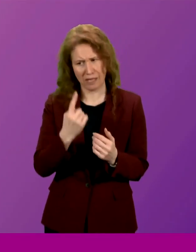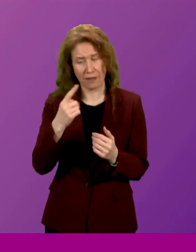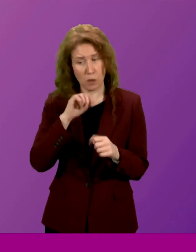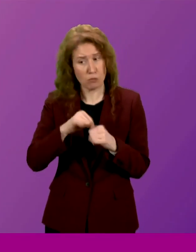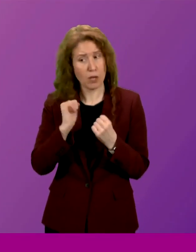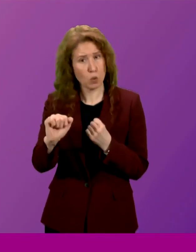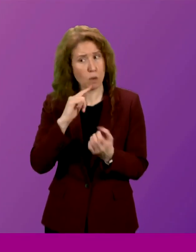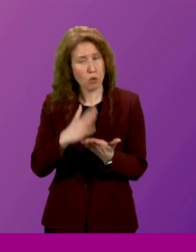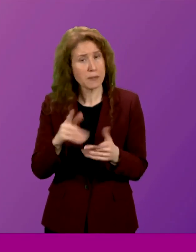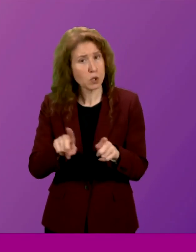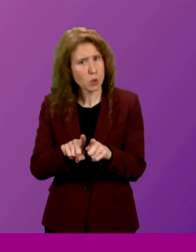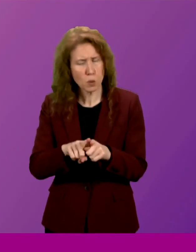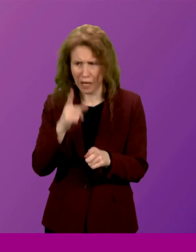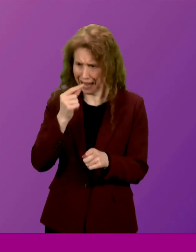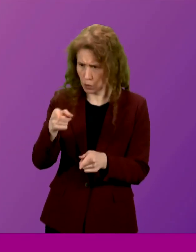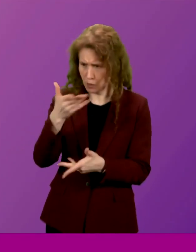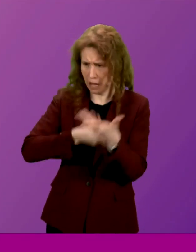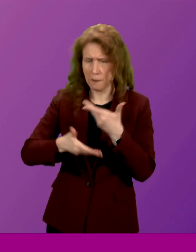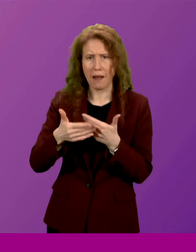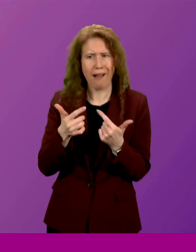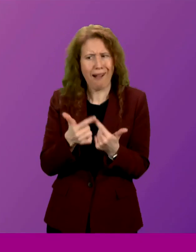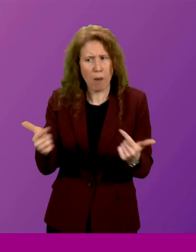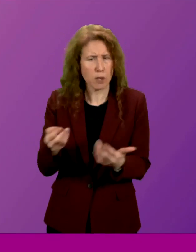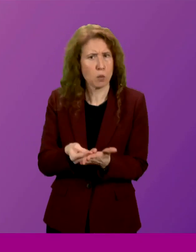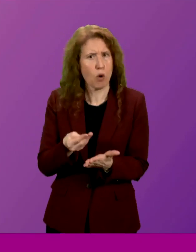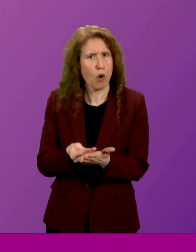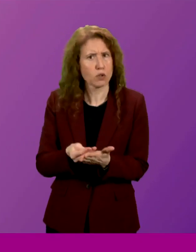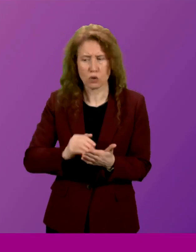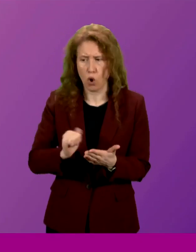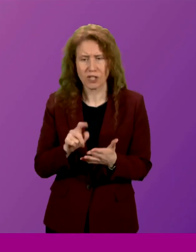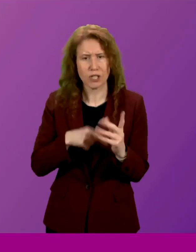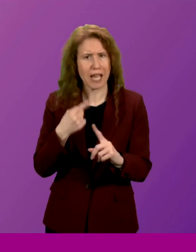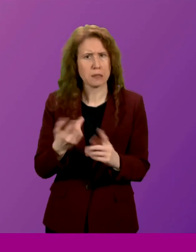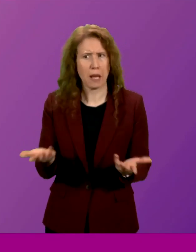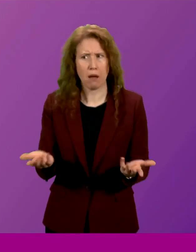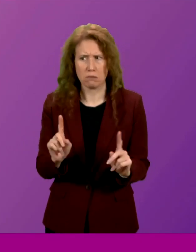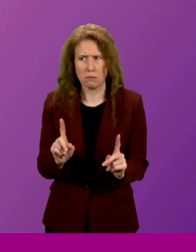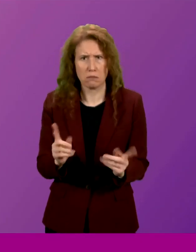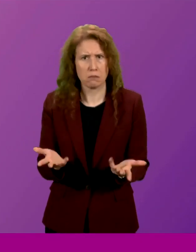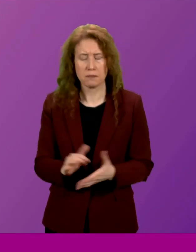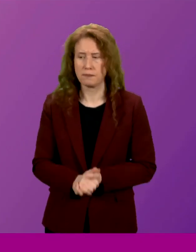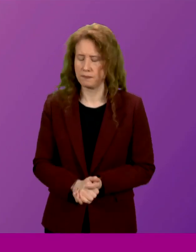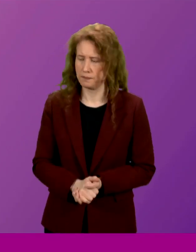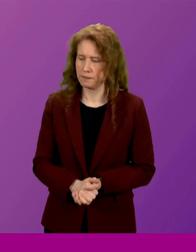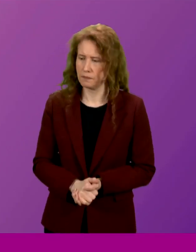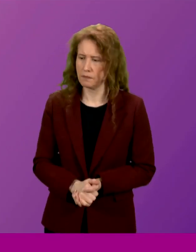promises too. Can he tell us how much it's going to cost Scottish taxpayers? First Minister.